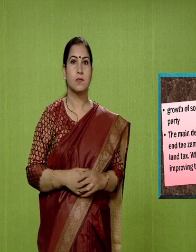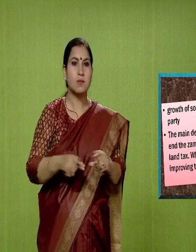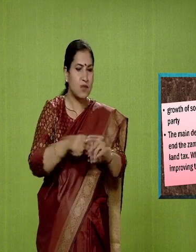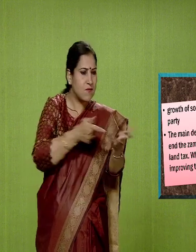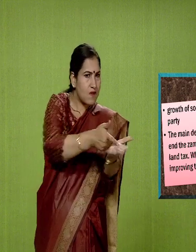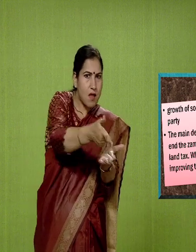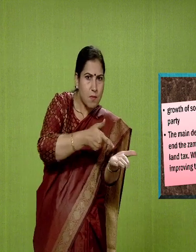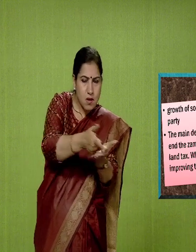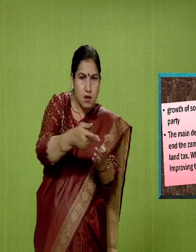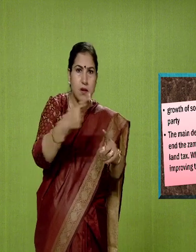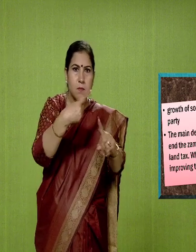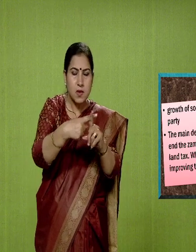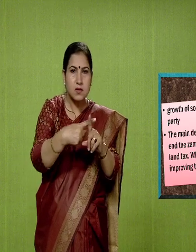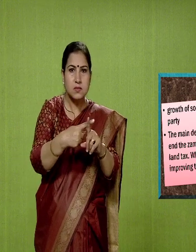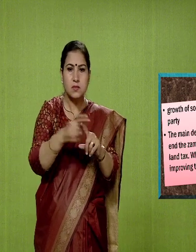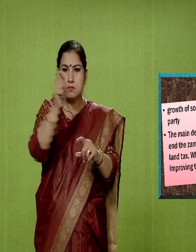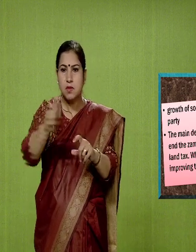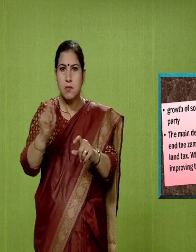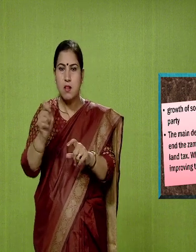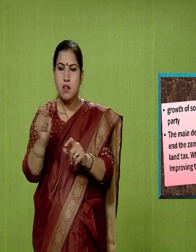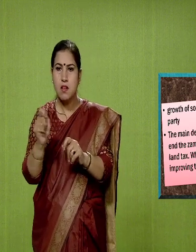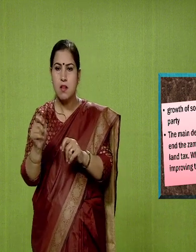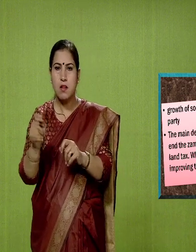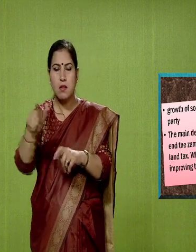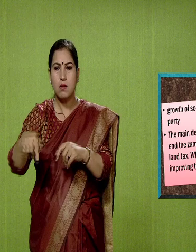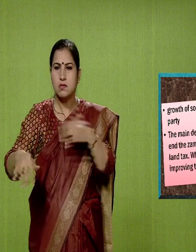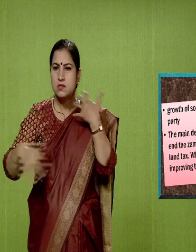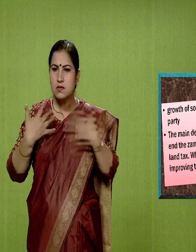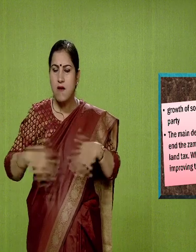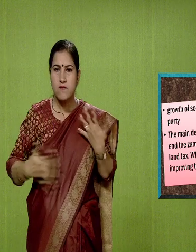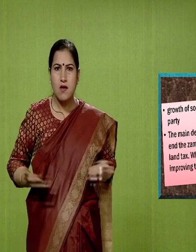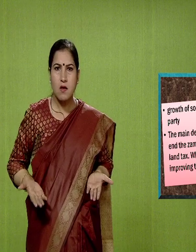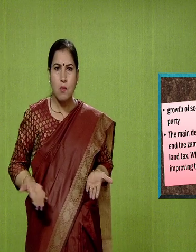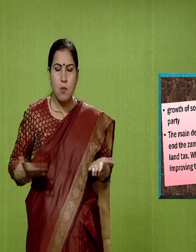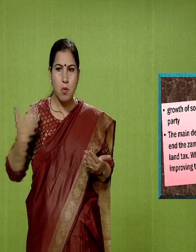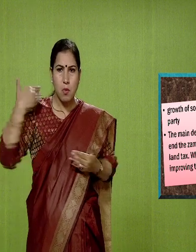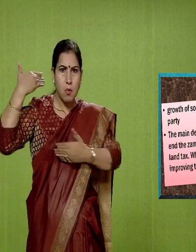Farmers and workers who had been exploited for a long time